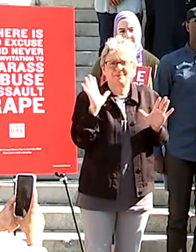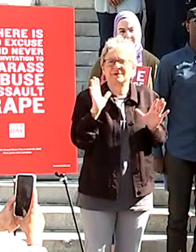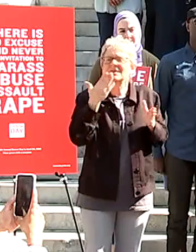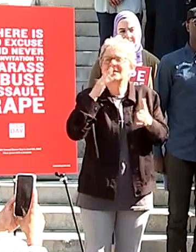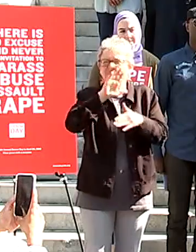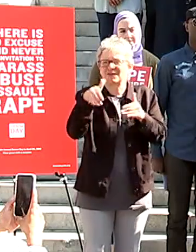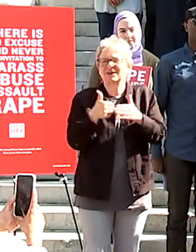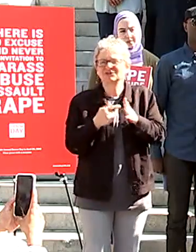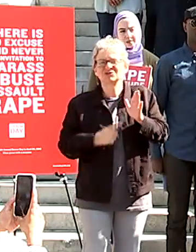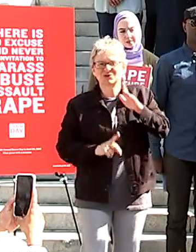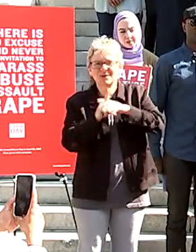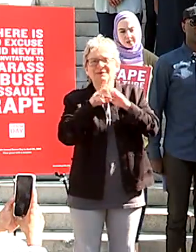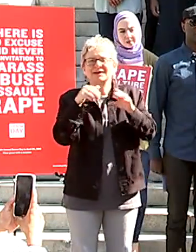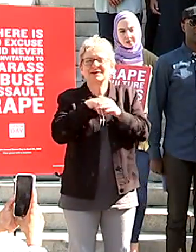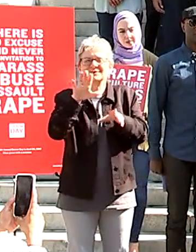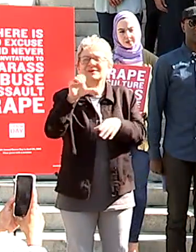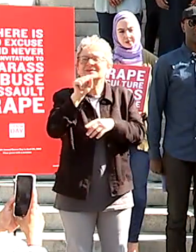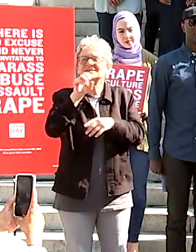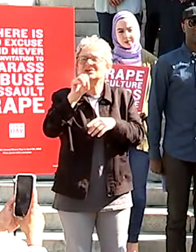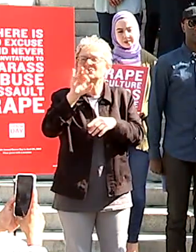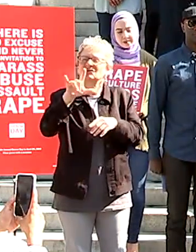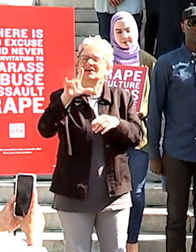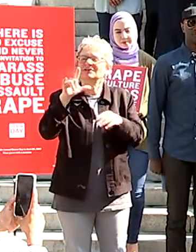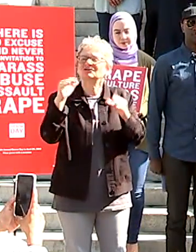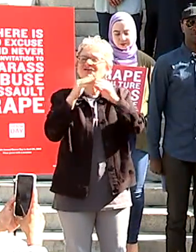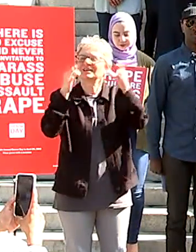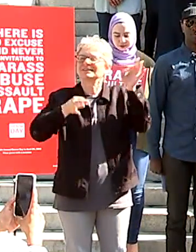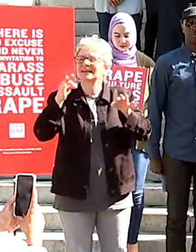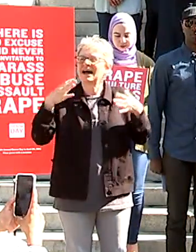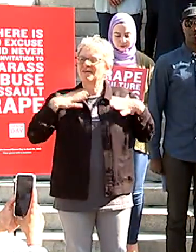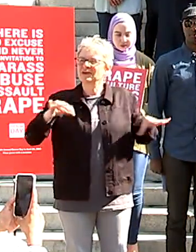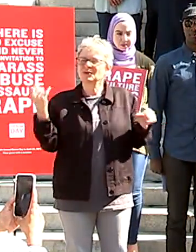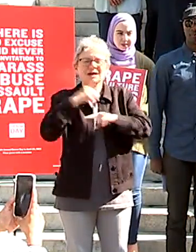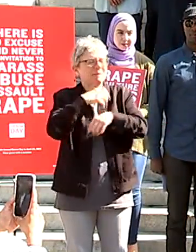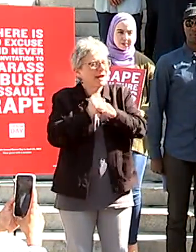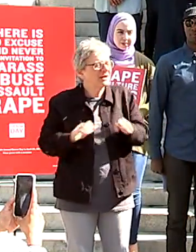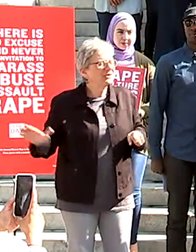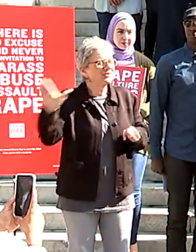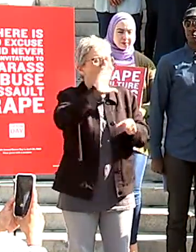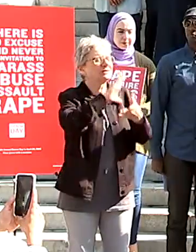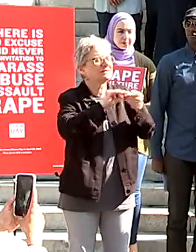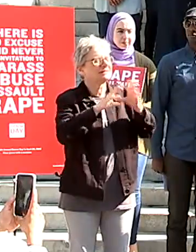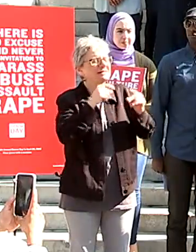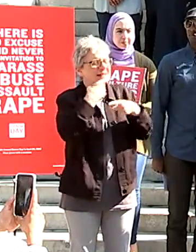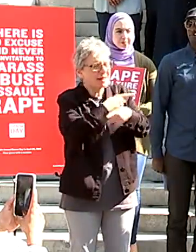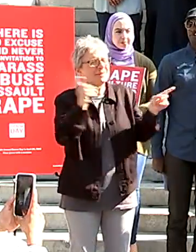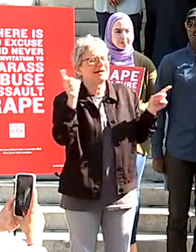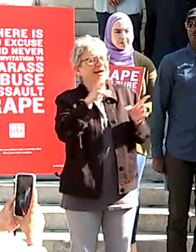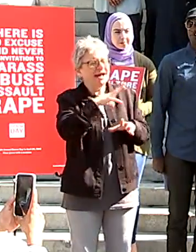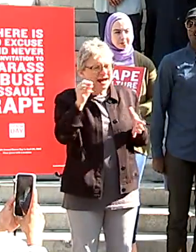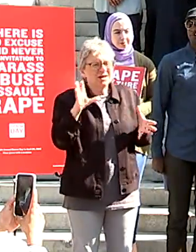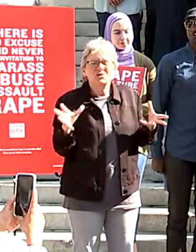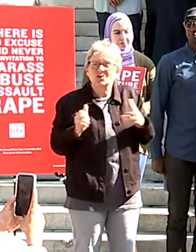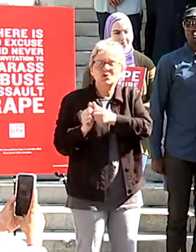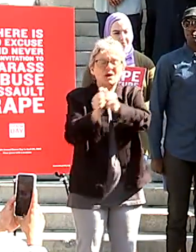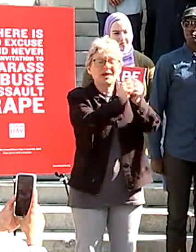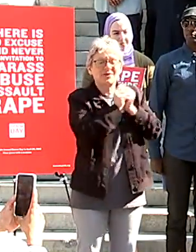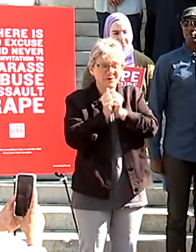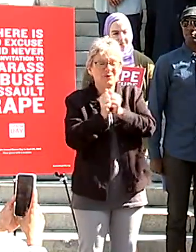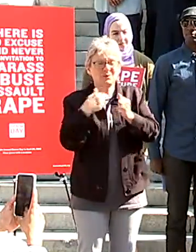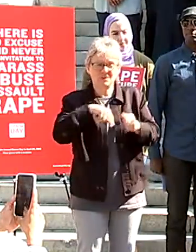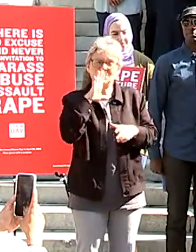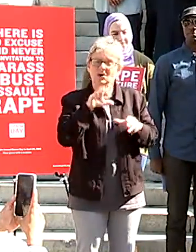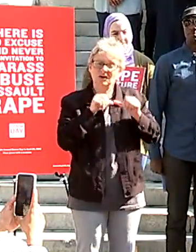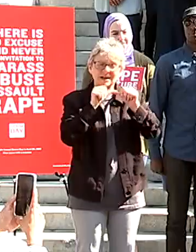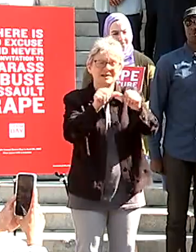Thank you all for showing up in your social justice outfits today and making your statement. And together, we